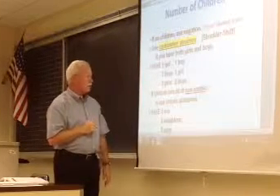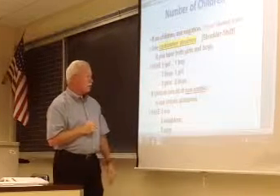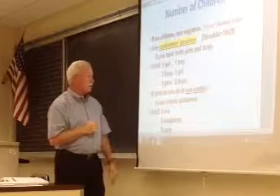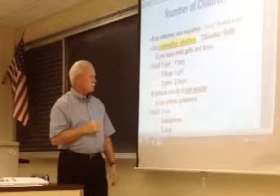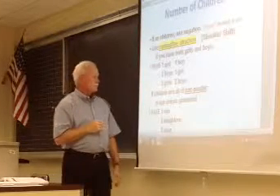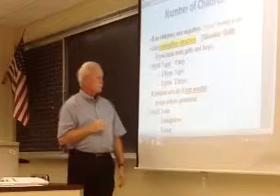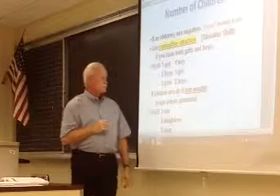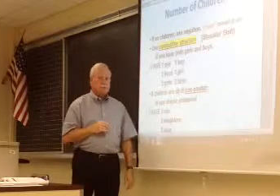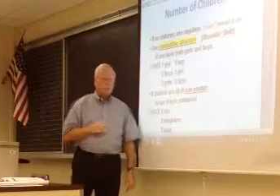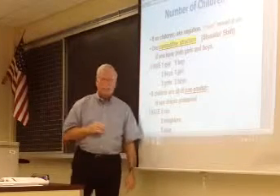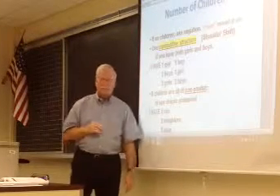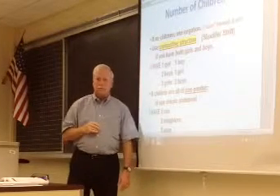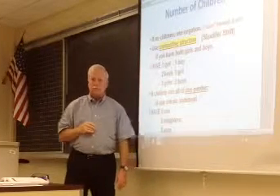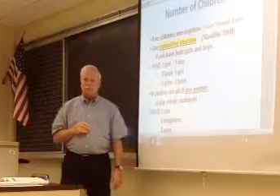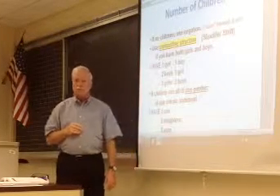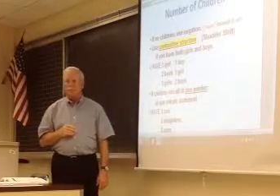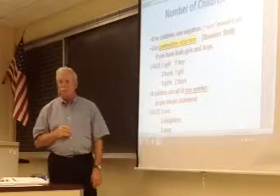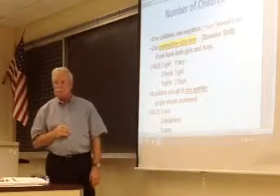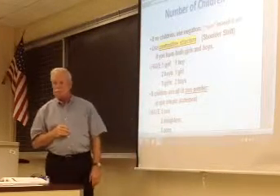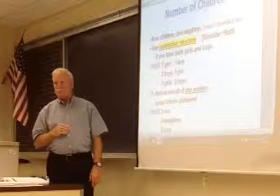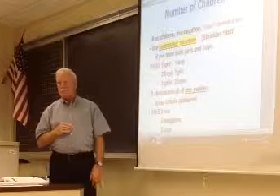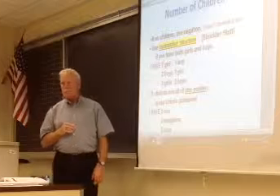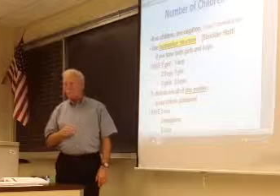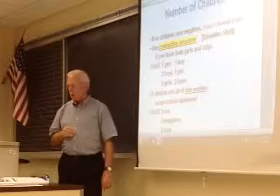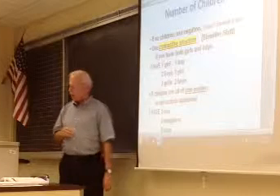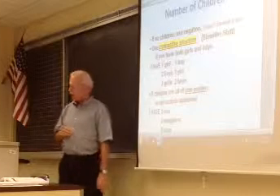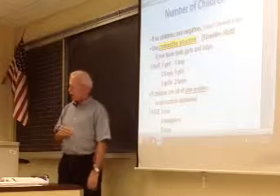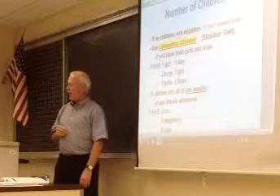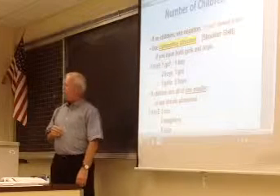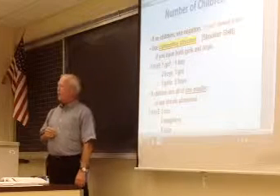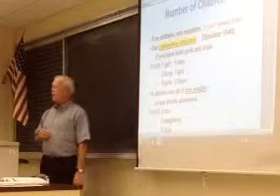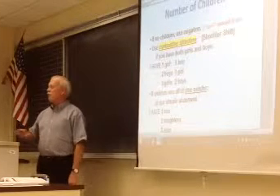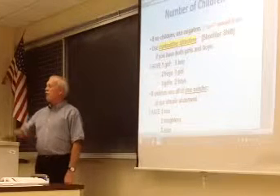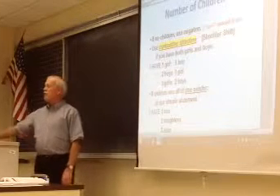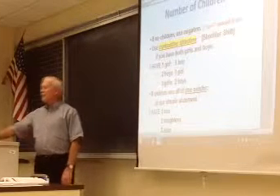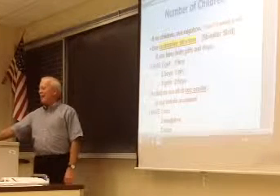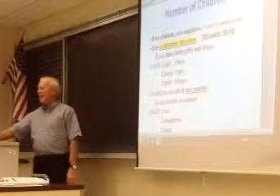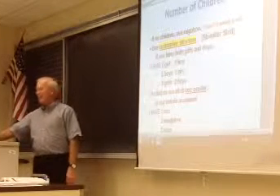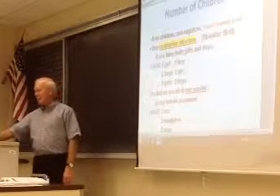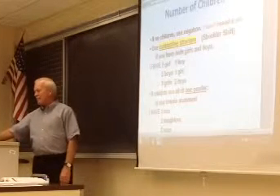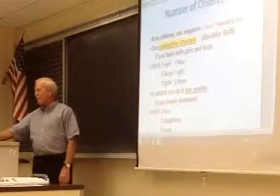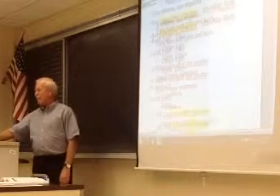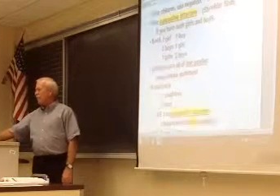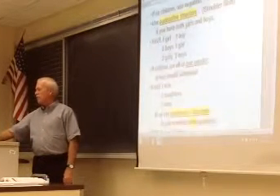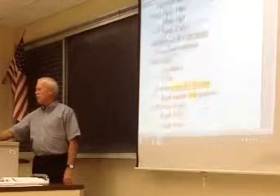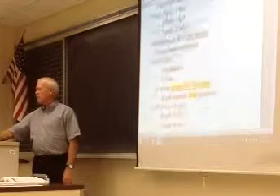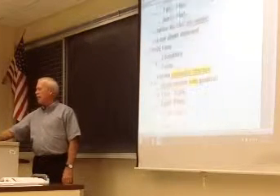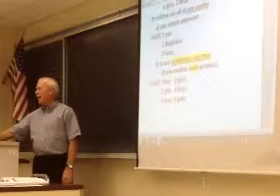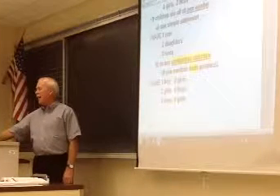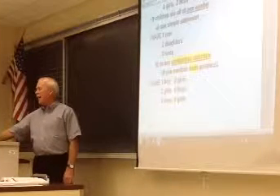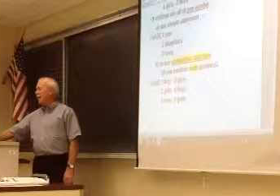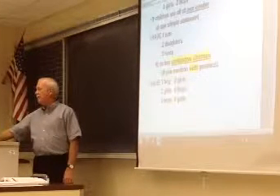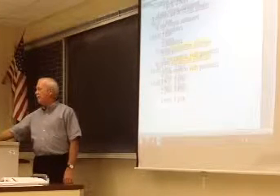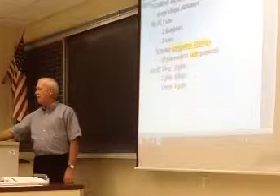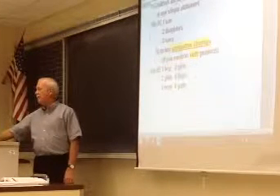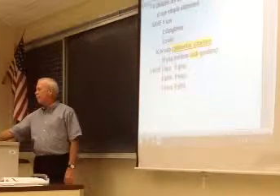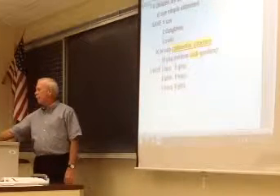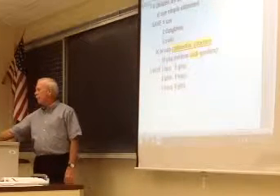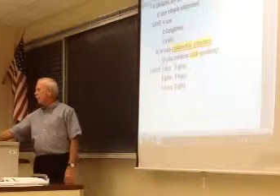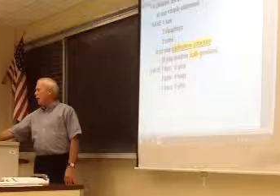Now, you're not going to be asking us these questions and we have to answer No, them. I'll give you the exact text I want you to sign.